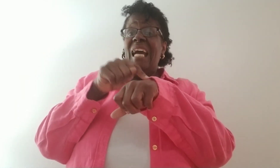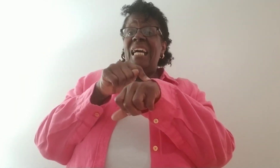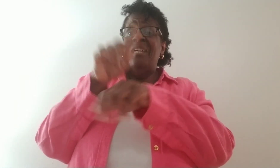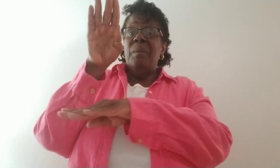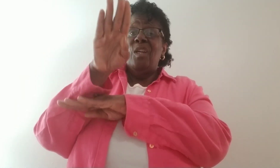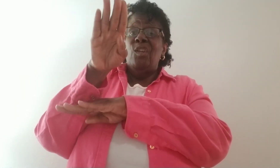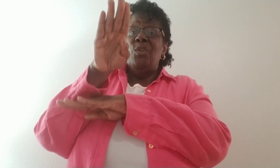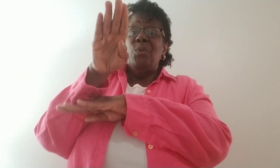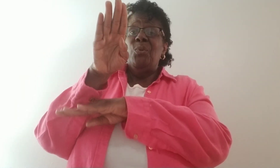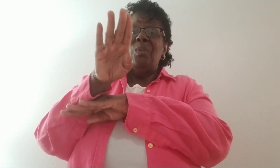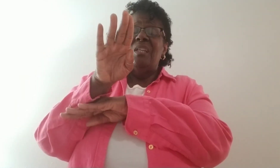time, noon,